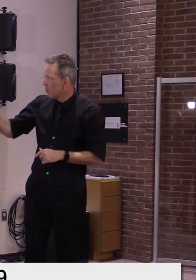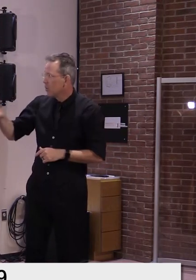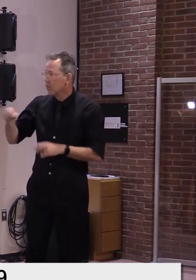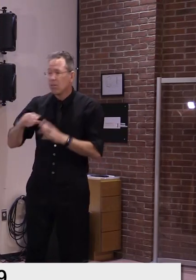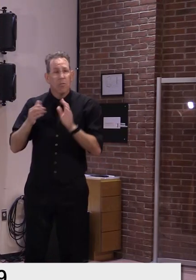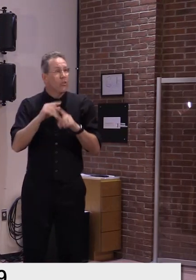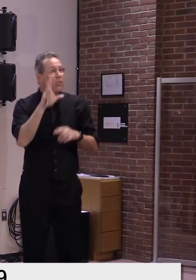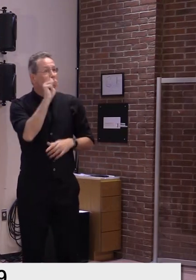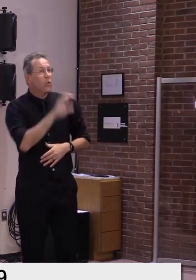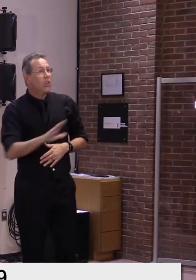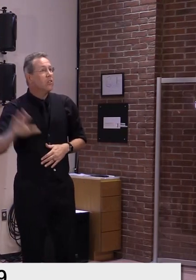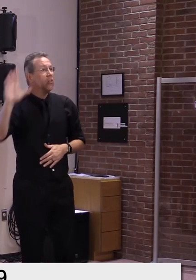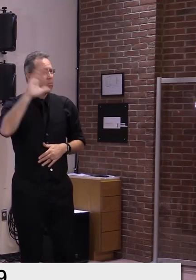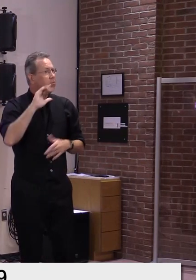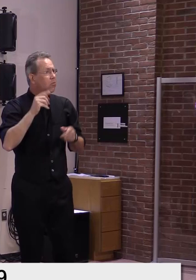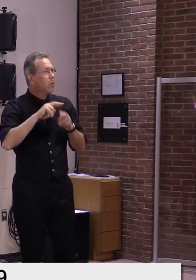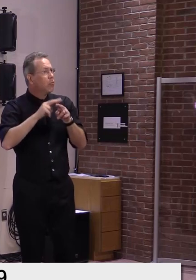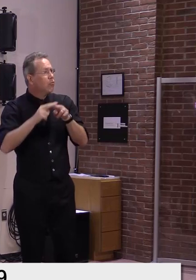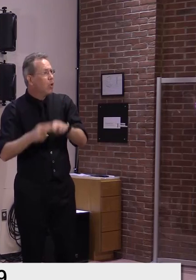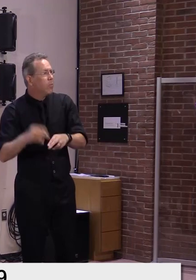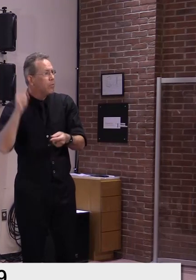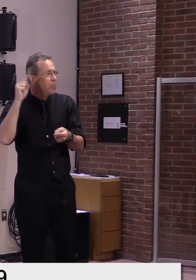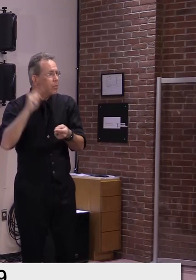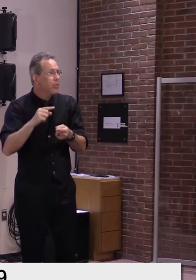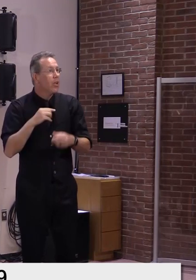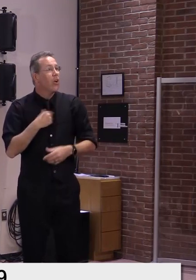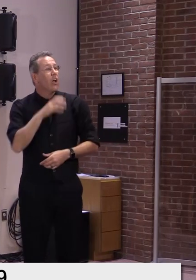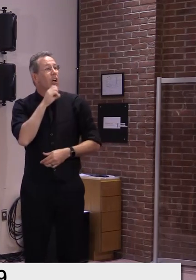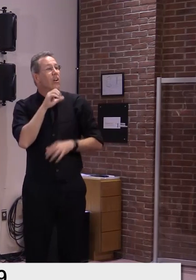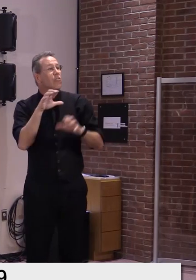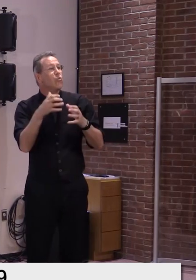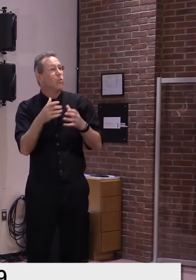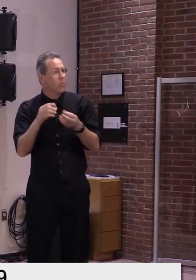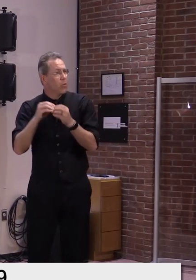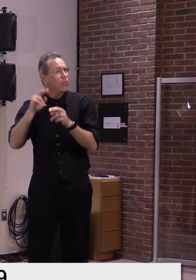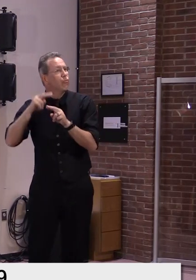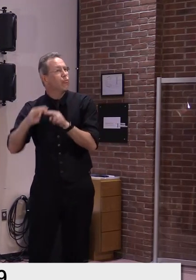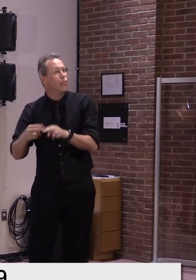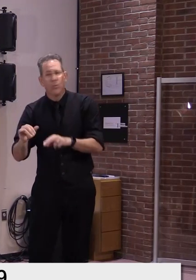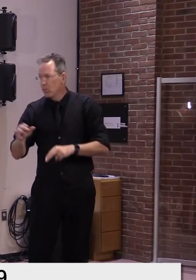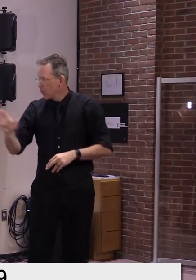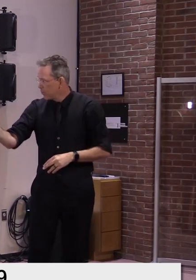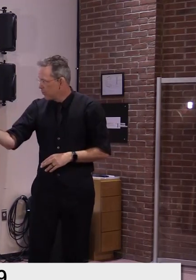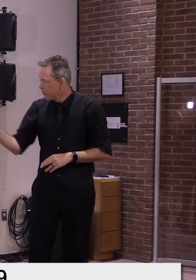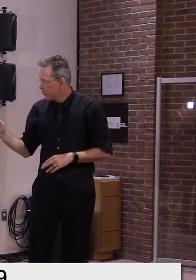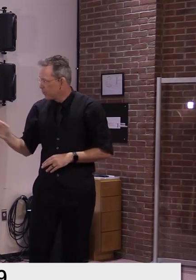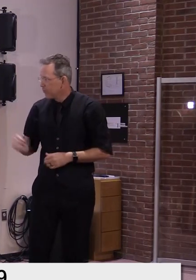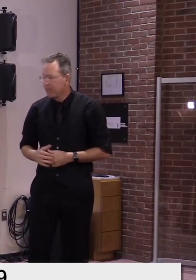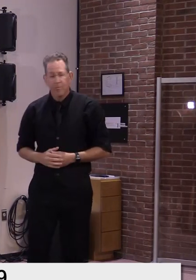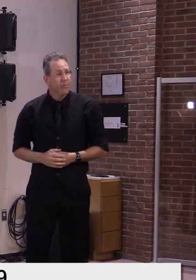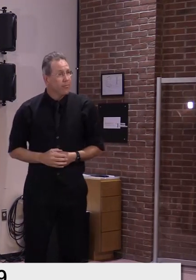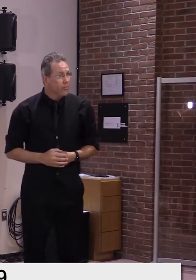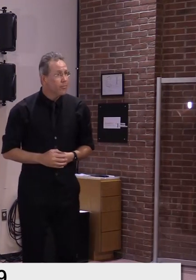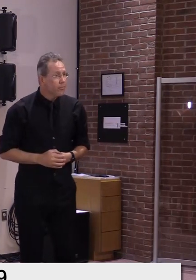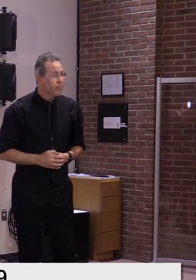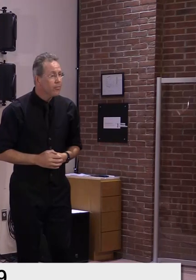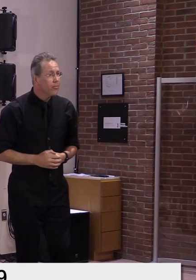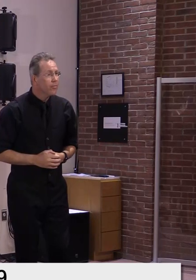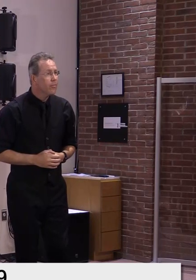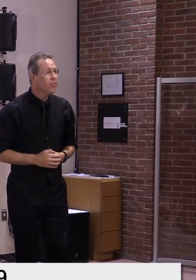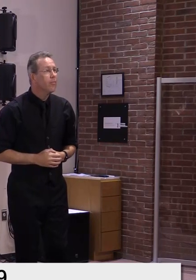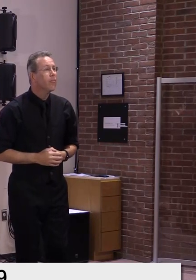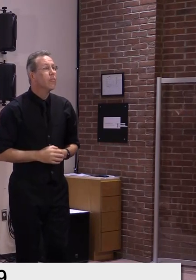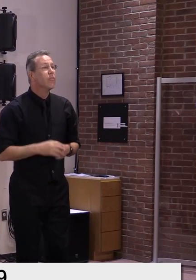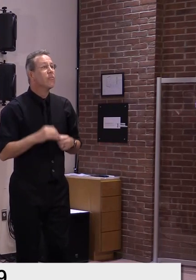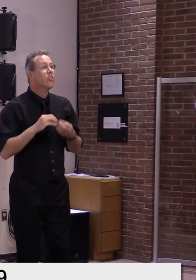across all age groups. Further, the number of Vermonters who are currently infected with COVID-19 is also plummeting, down